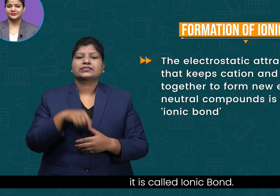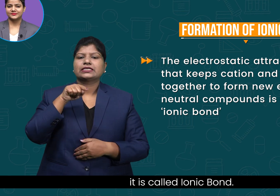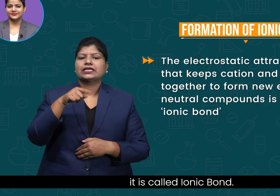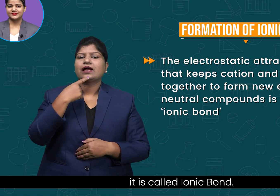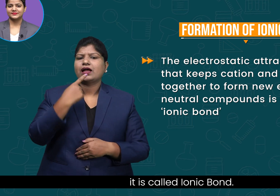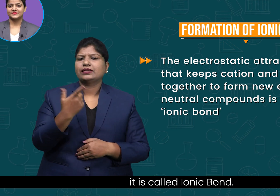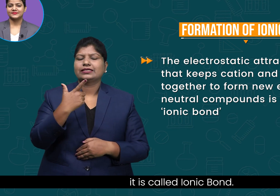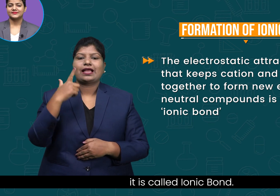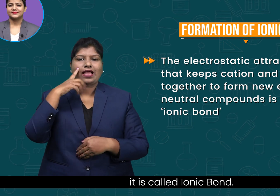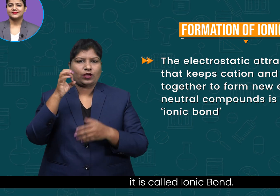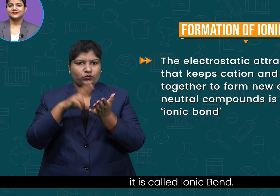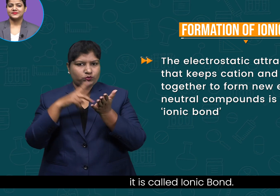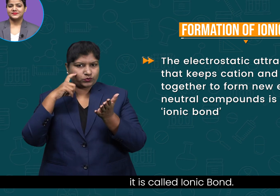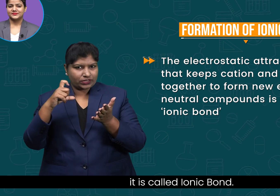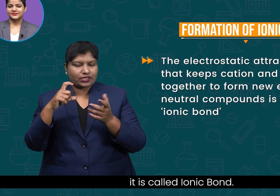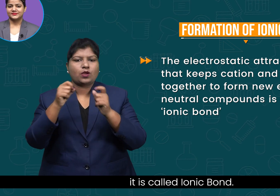bond.